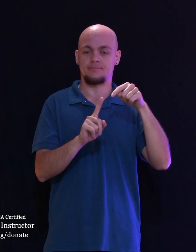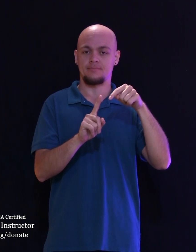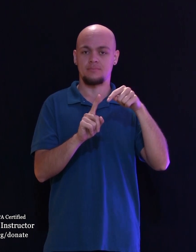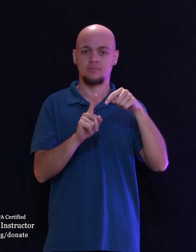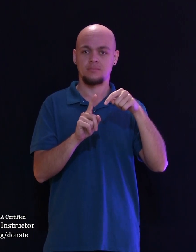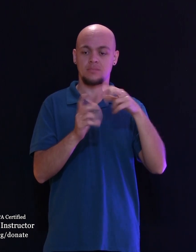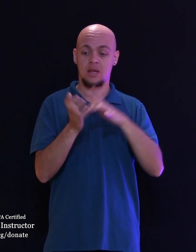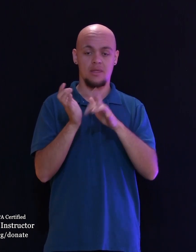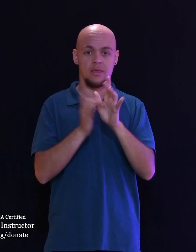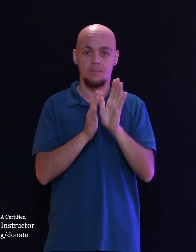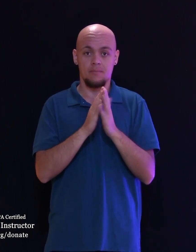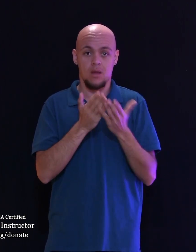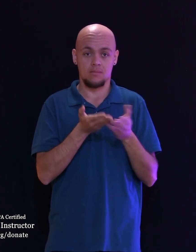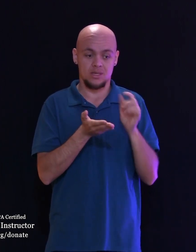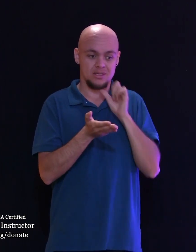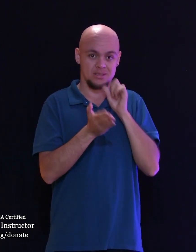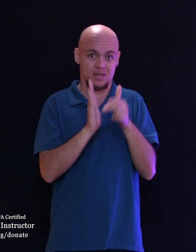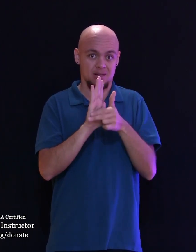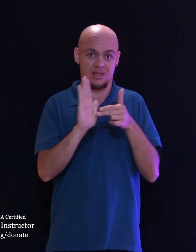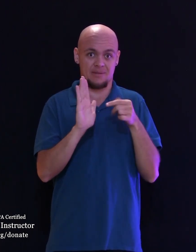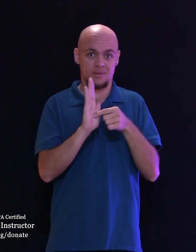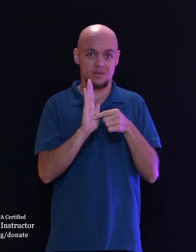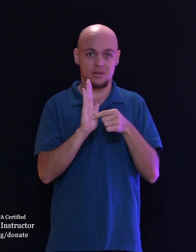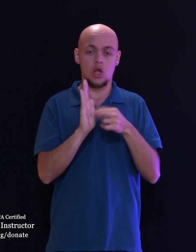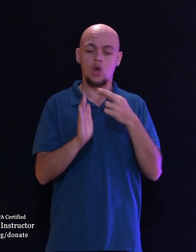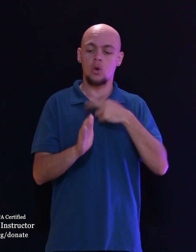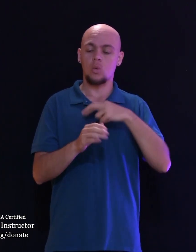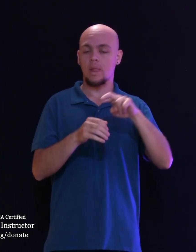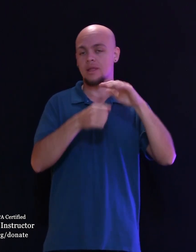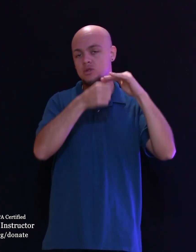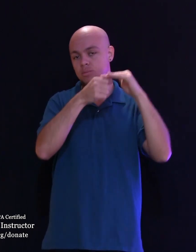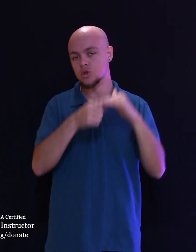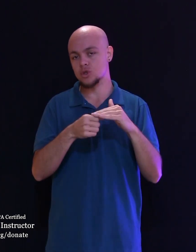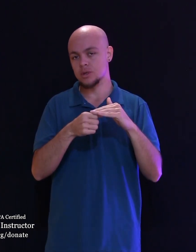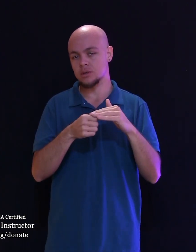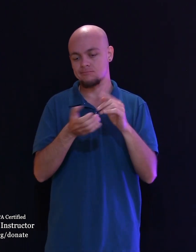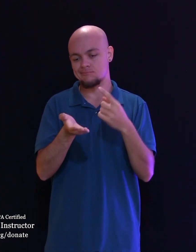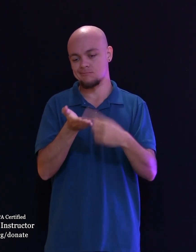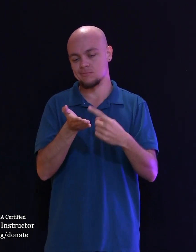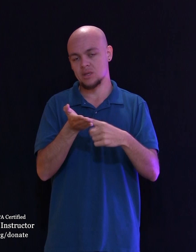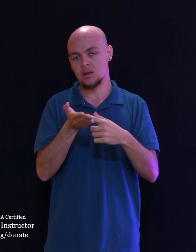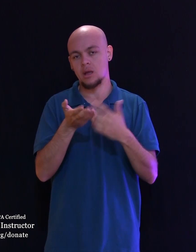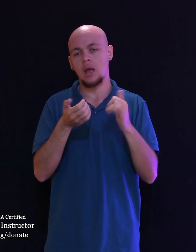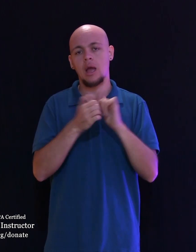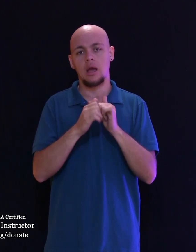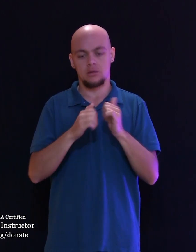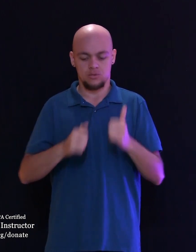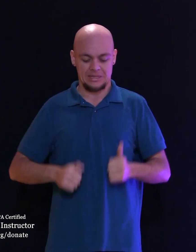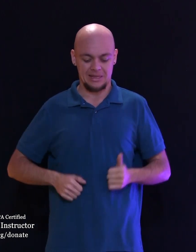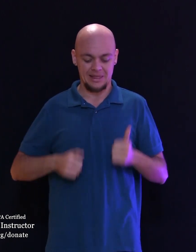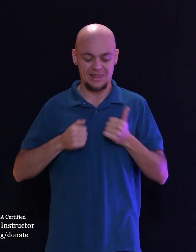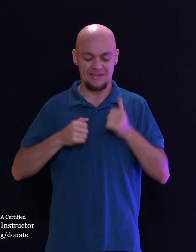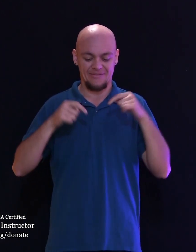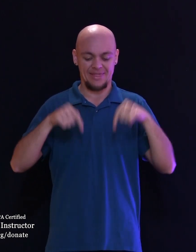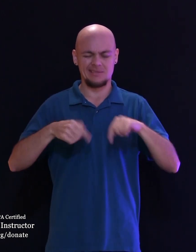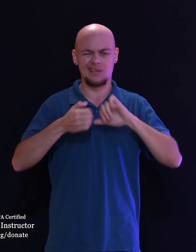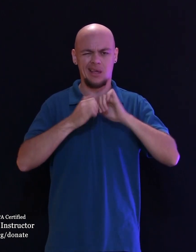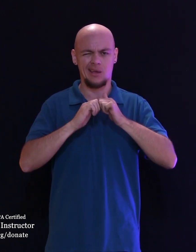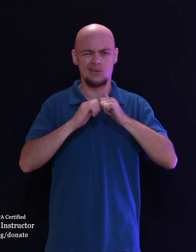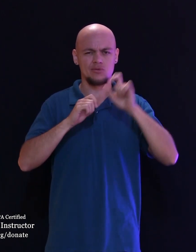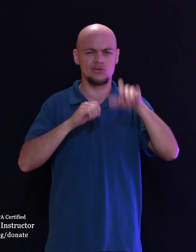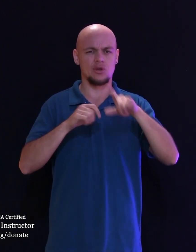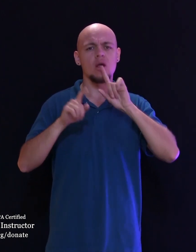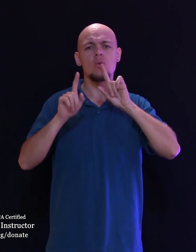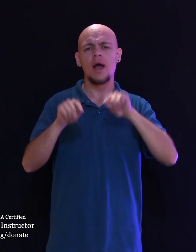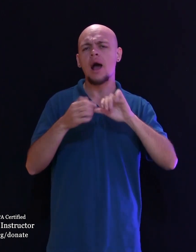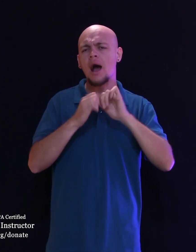has nothing to do with the Bible. There's nothing in the Bible about it. Religious persecution, having talked about that, how do we now live this out? How should we